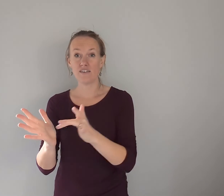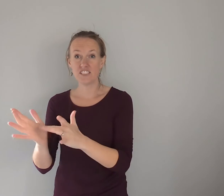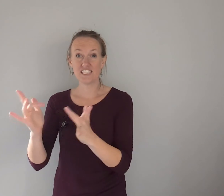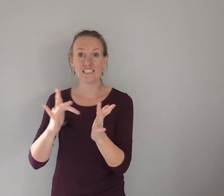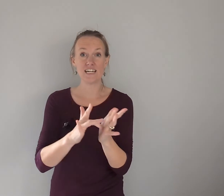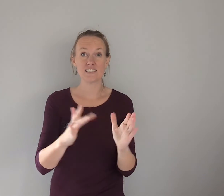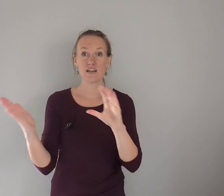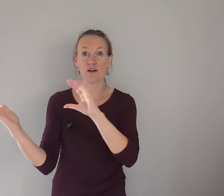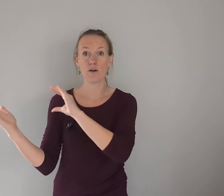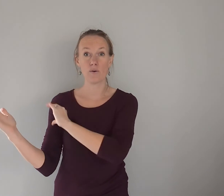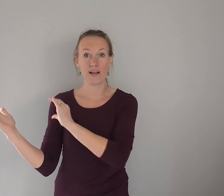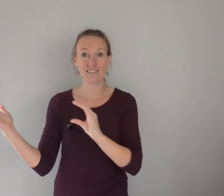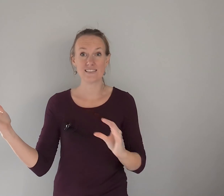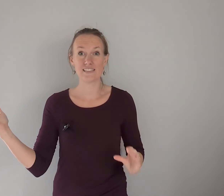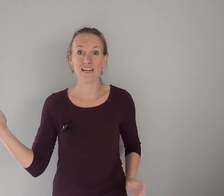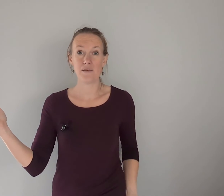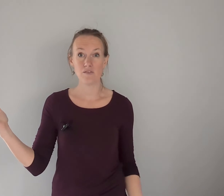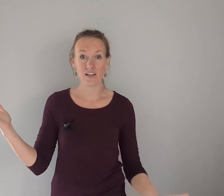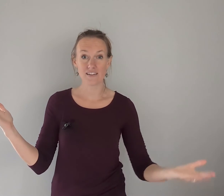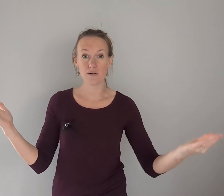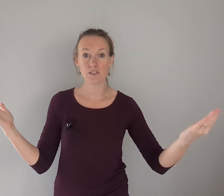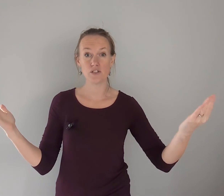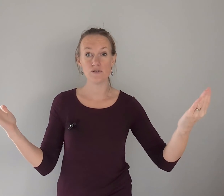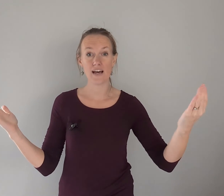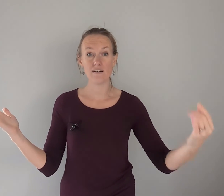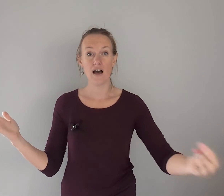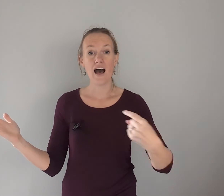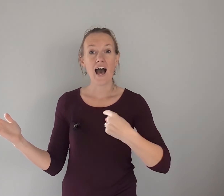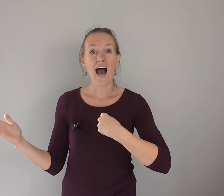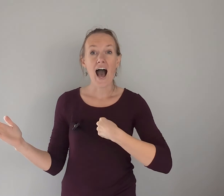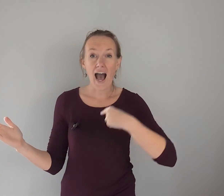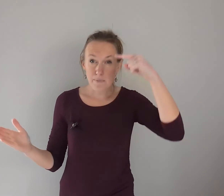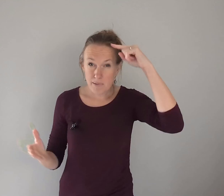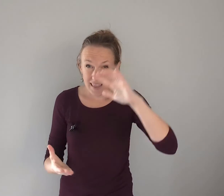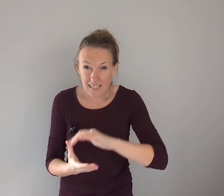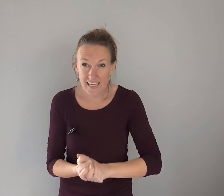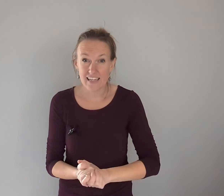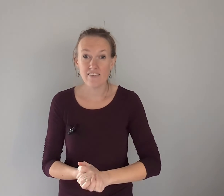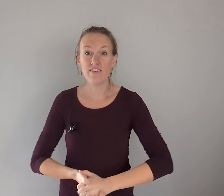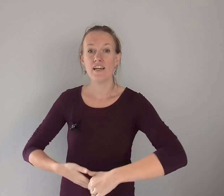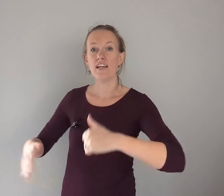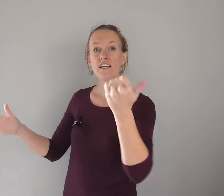of Jesus Christ. Okay, moving on to number 2 now. I believe in